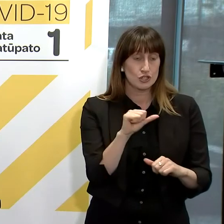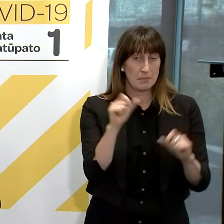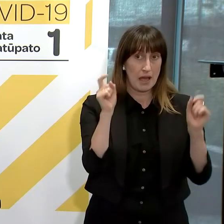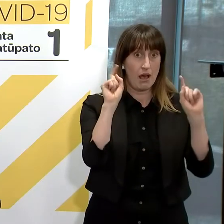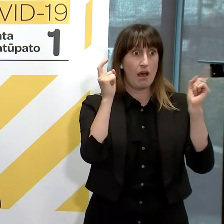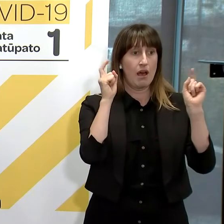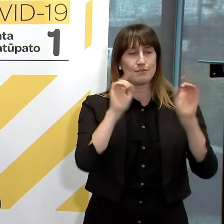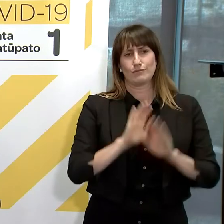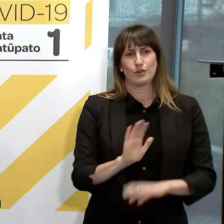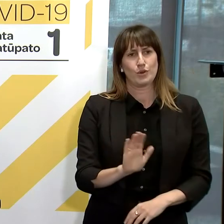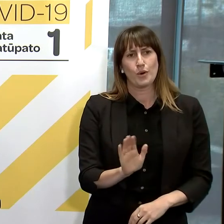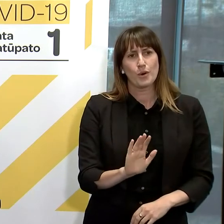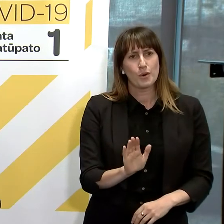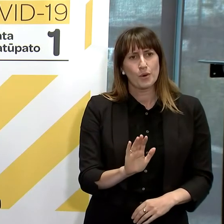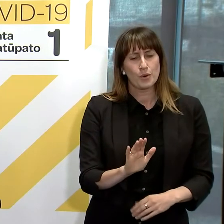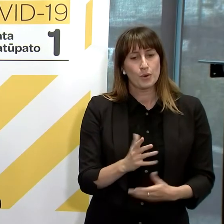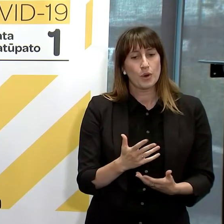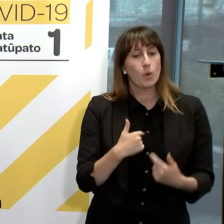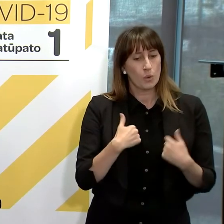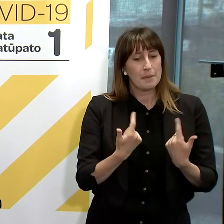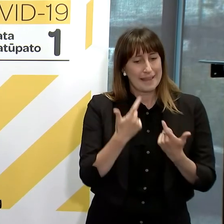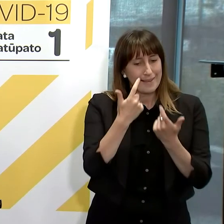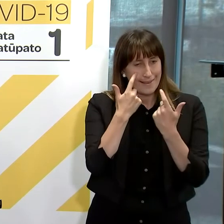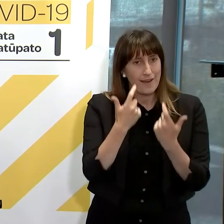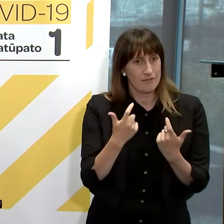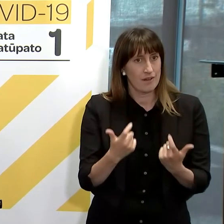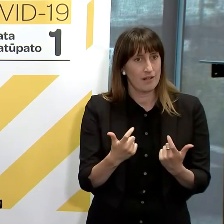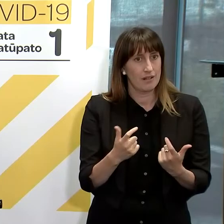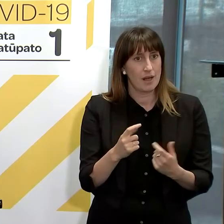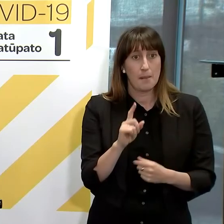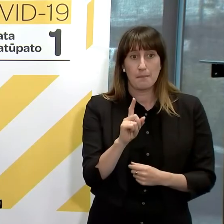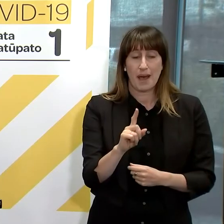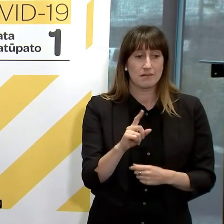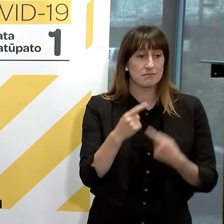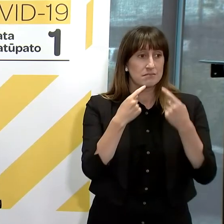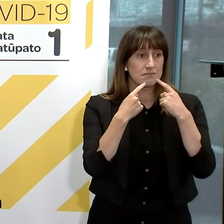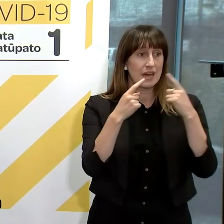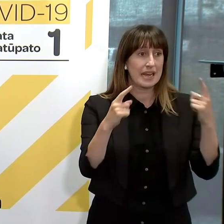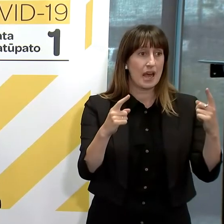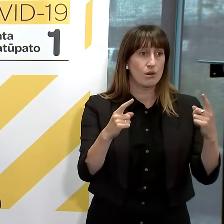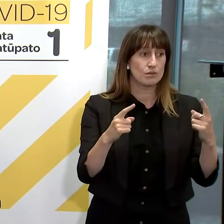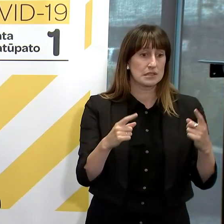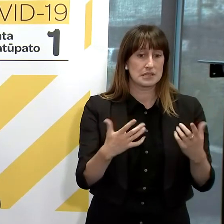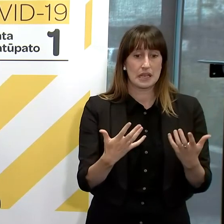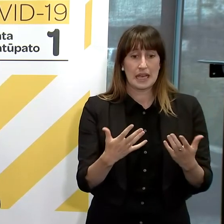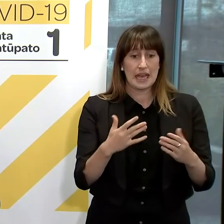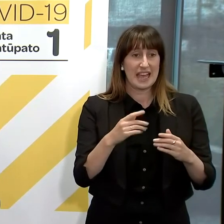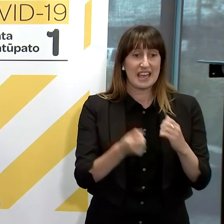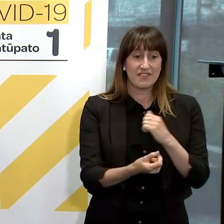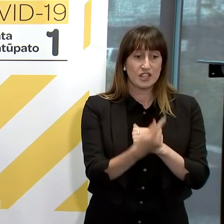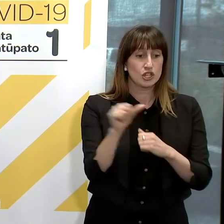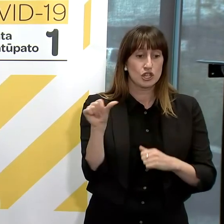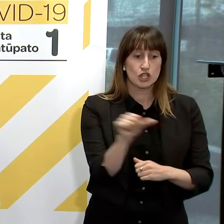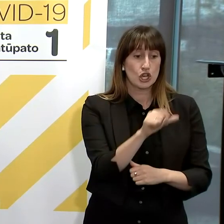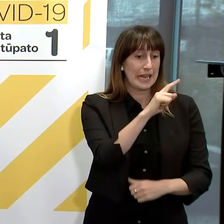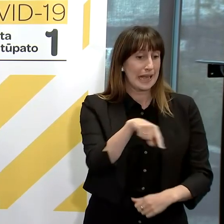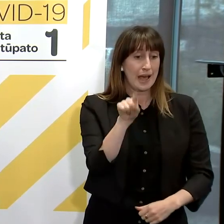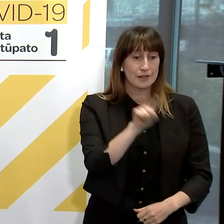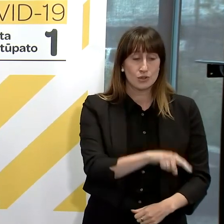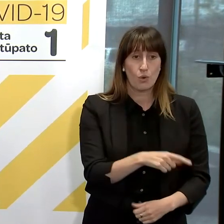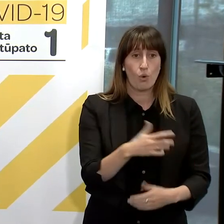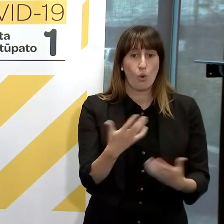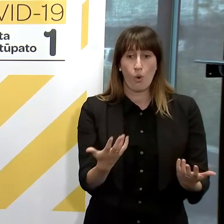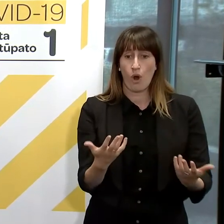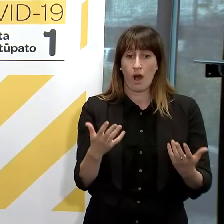of caution. We are not advising any restrictions or cancellation of events. The